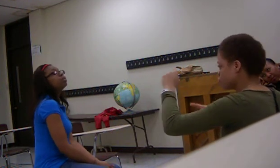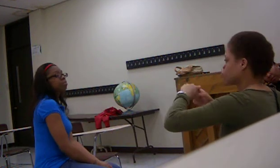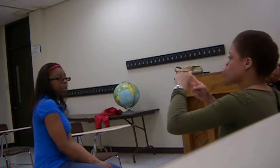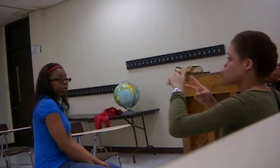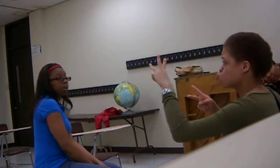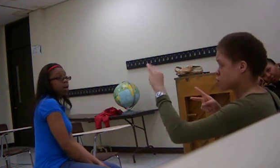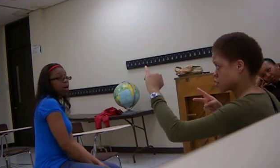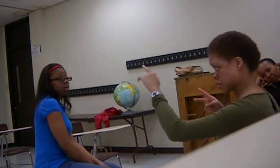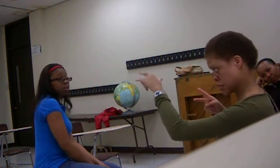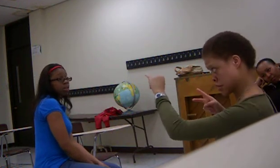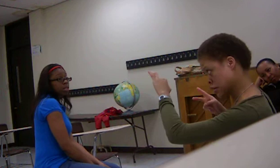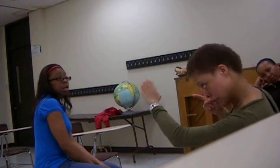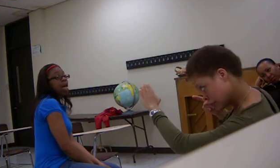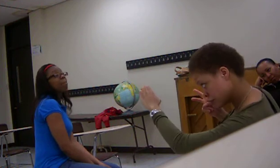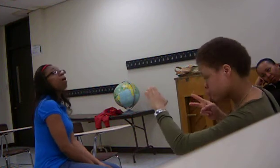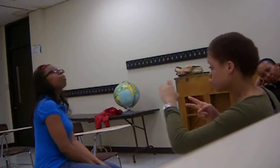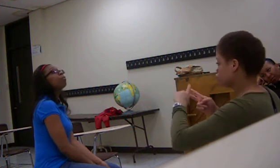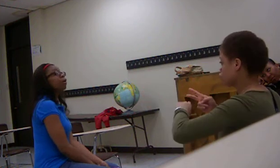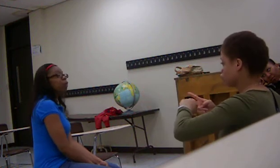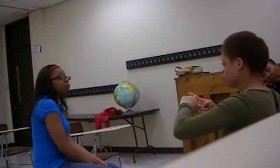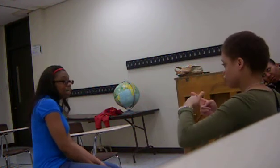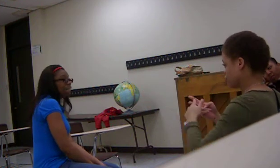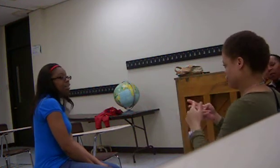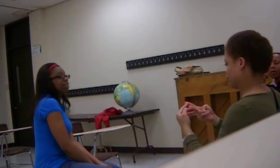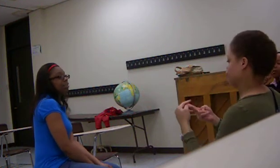My brother Carlos. And my brother Willie. Oh, okay.